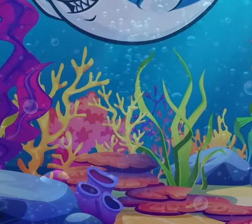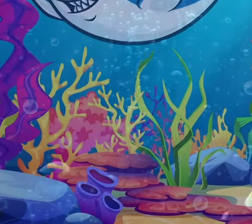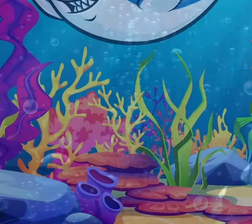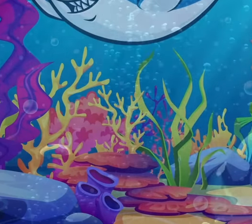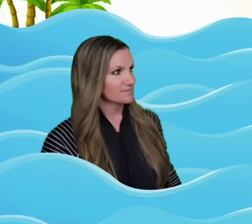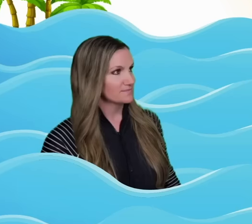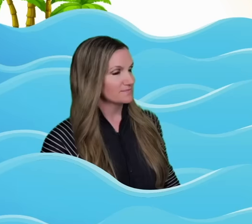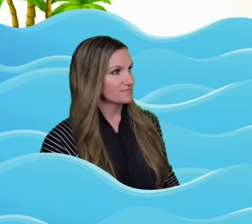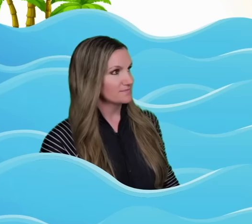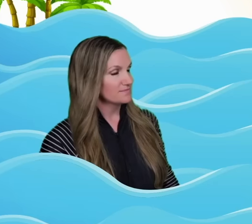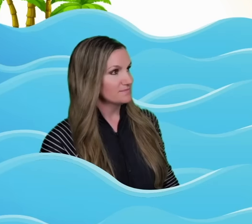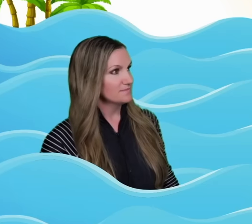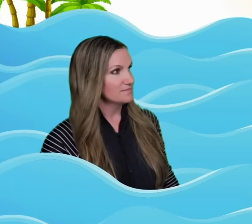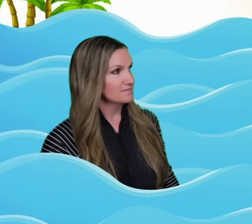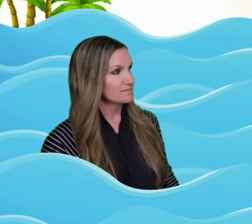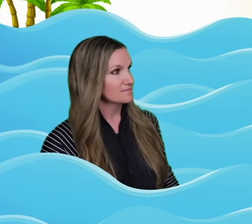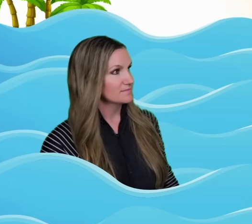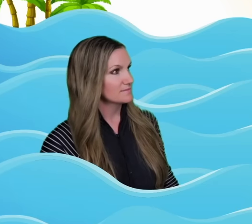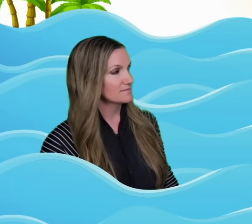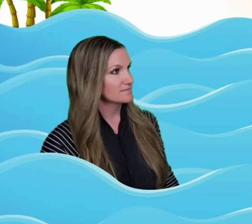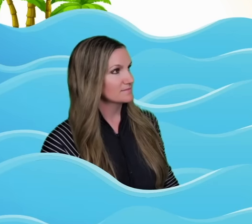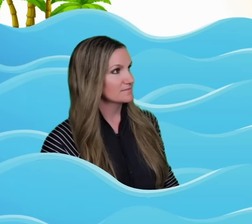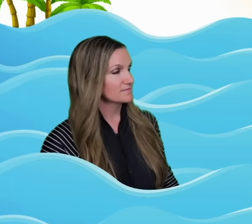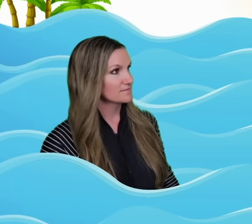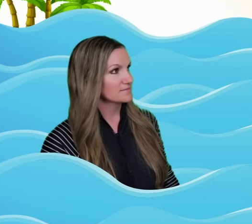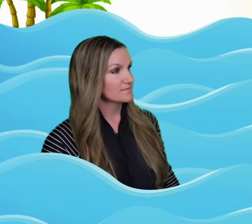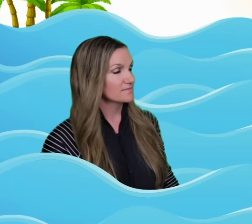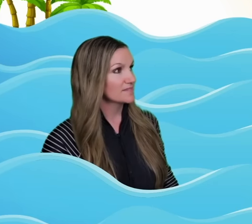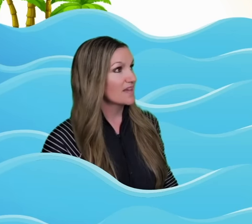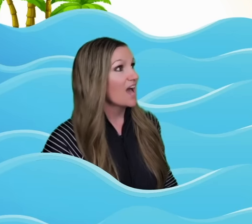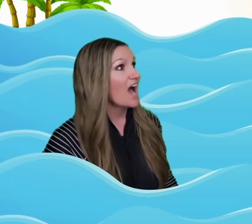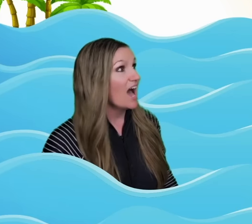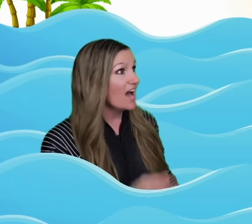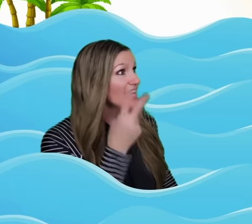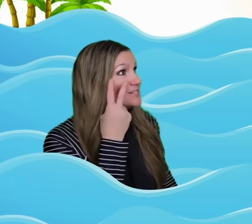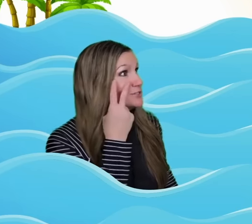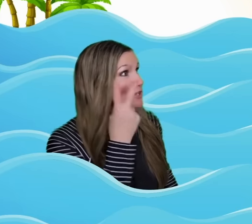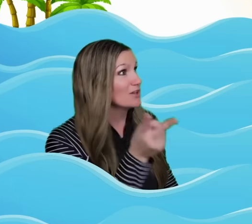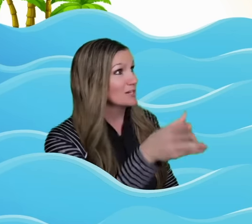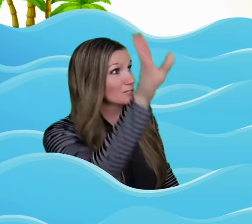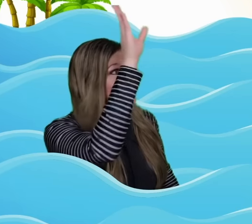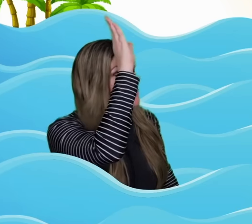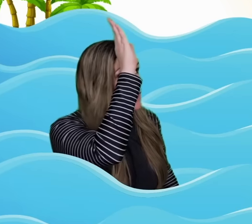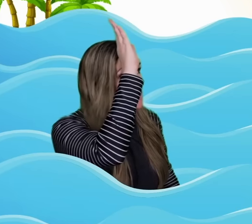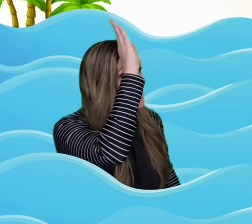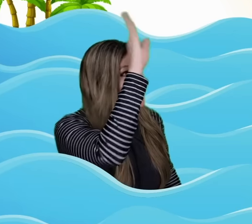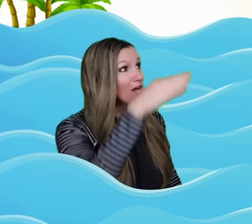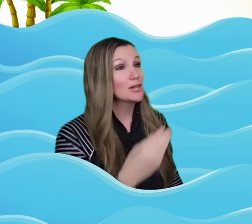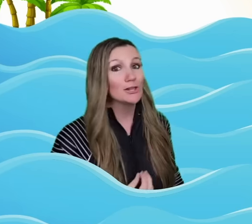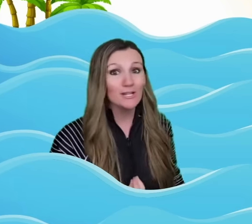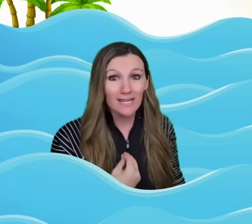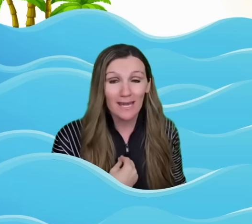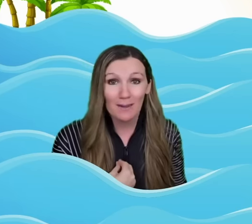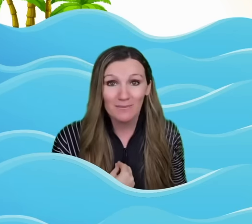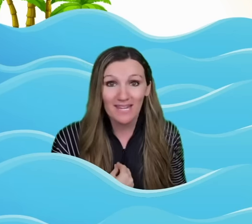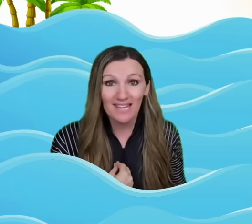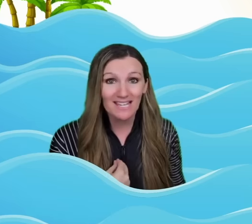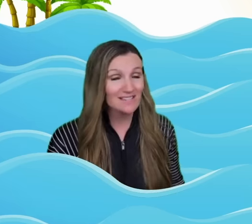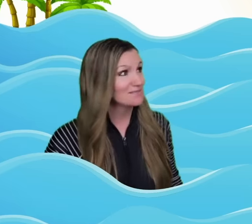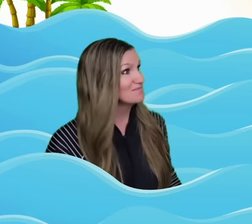Seahorse. Hey, Miss Magic, what did you see? I saw a shark looking at me. You saw